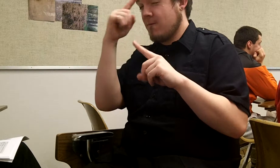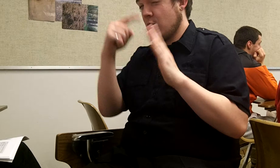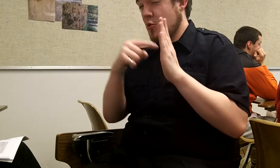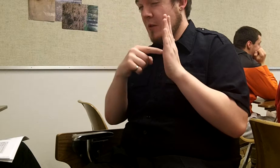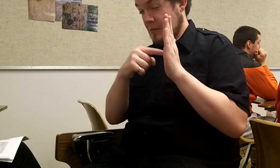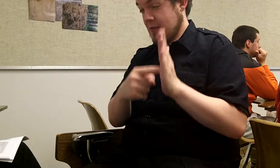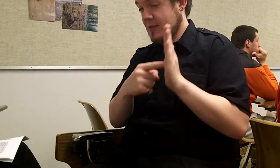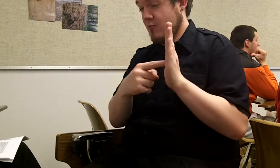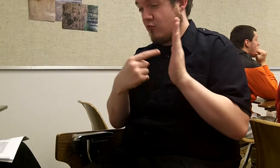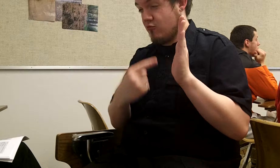part